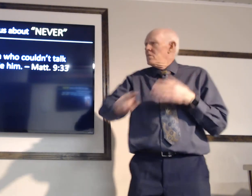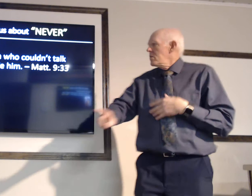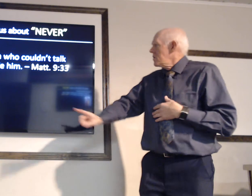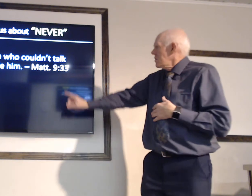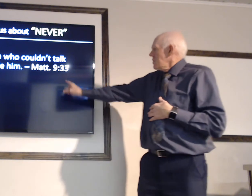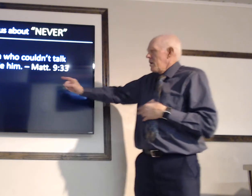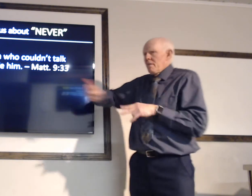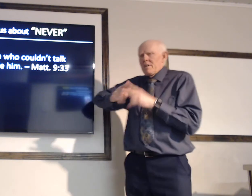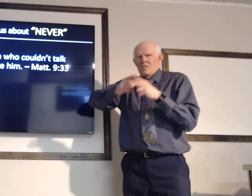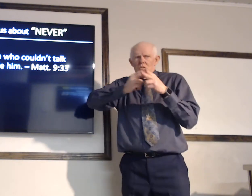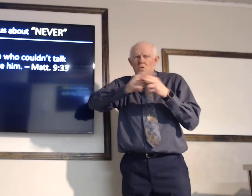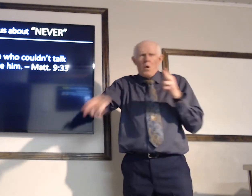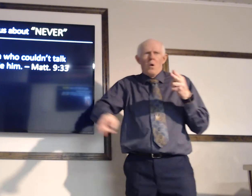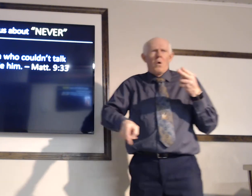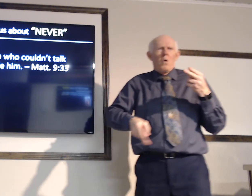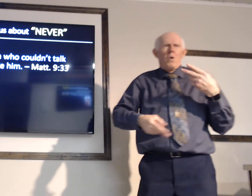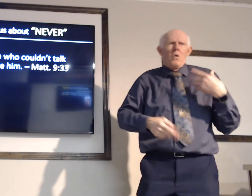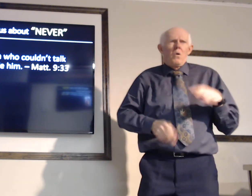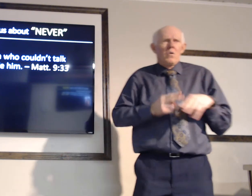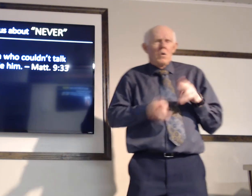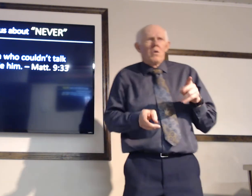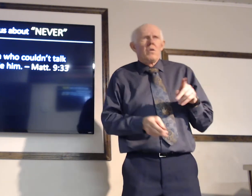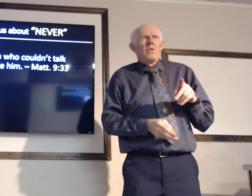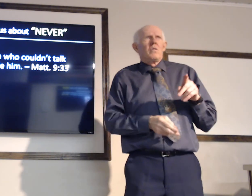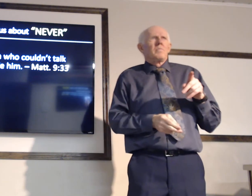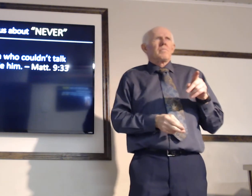There's just one verse. It's a very short verse.